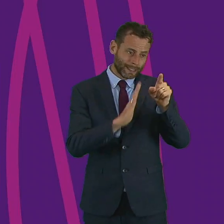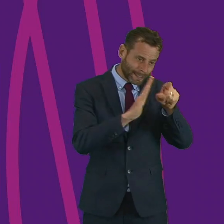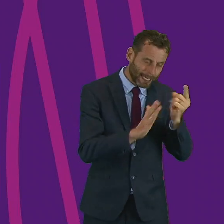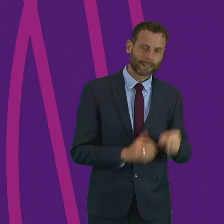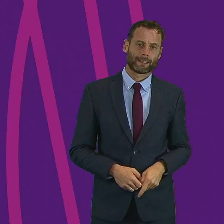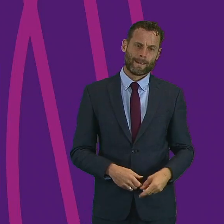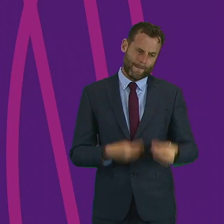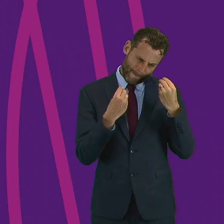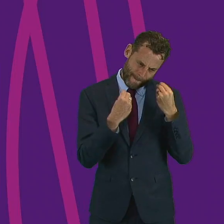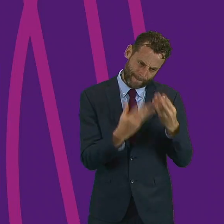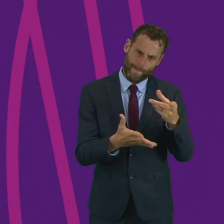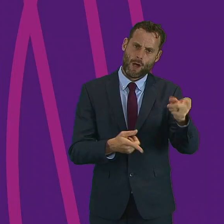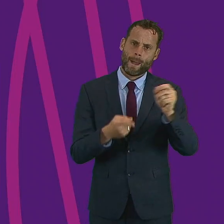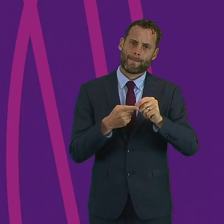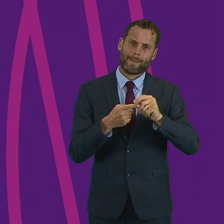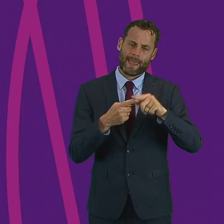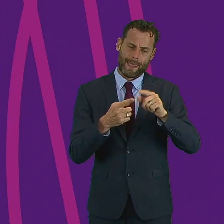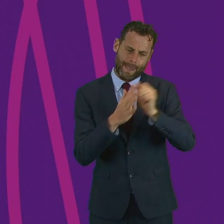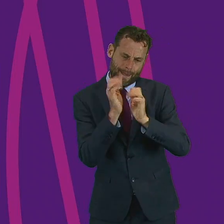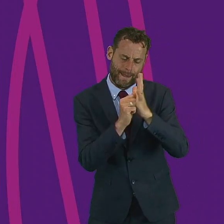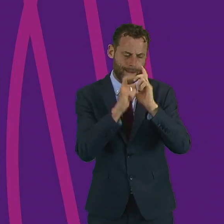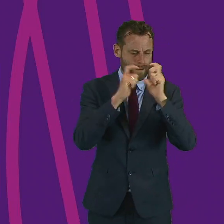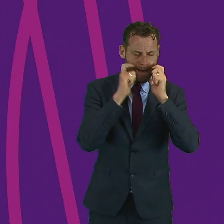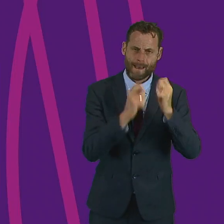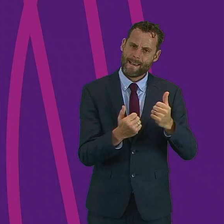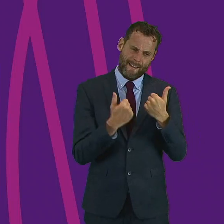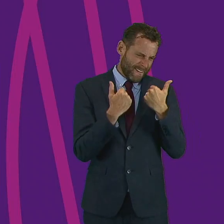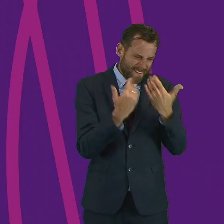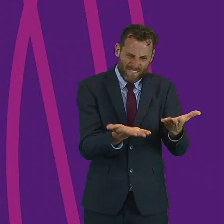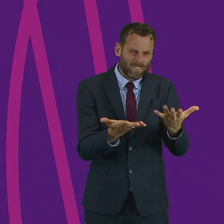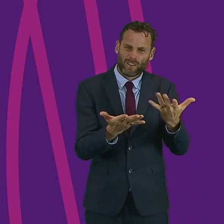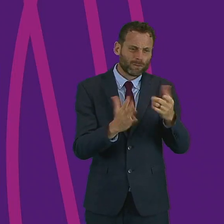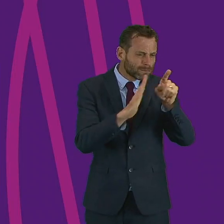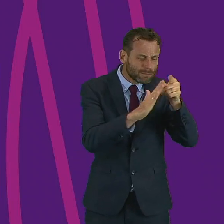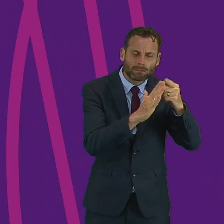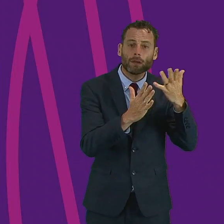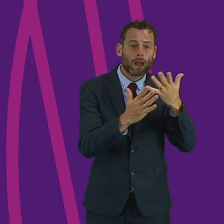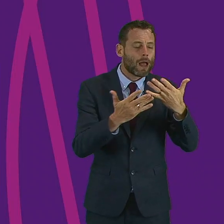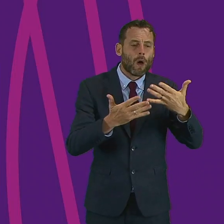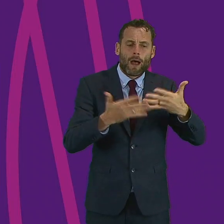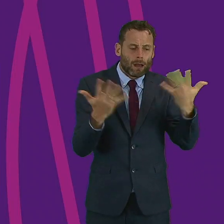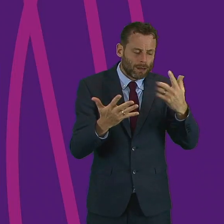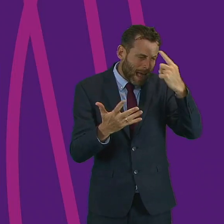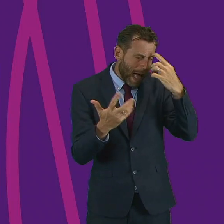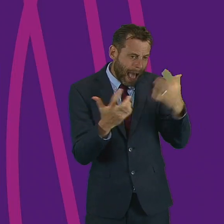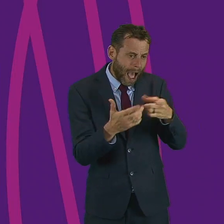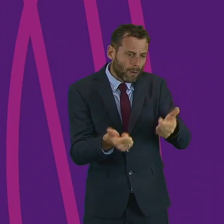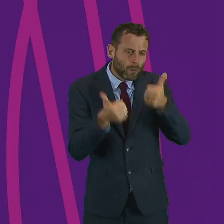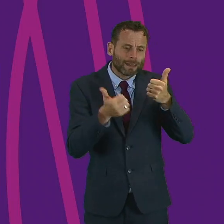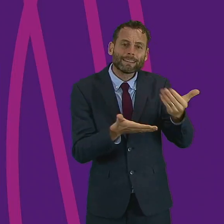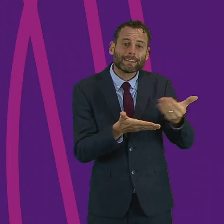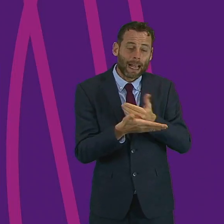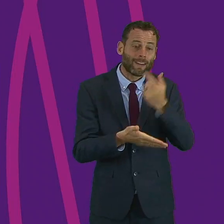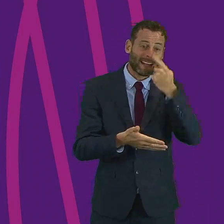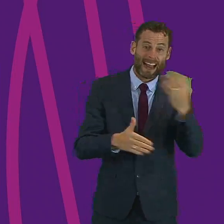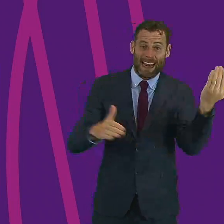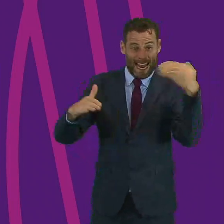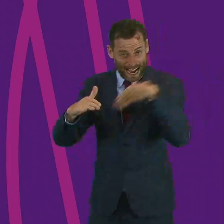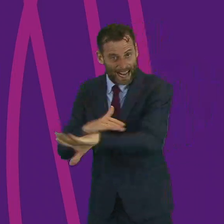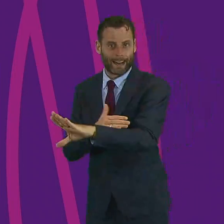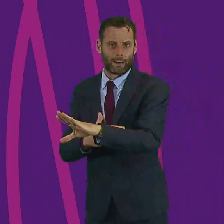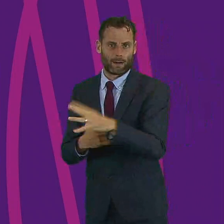decisions absolutely with the best of intentions, but with the greatest care as well. Willie Rennie. The First Minister may not like it. I've